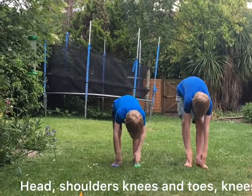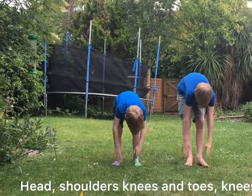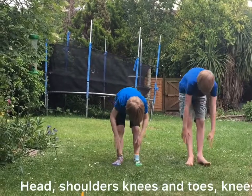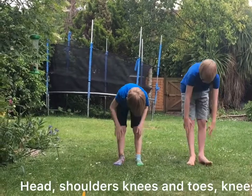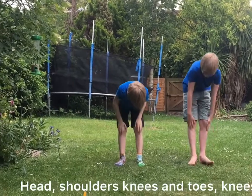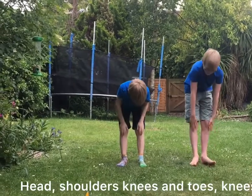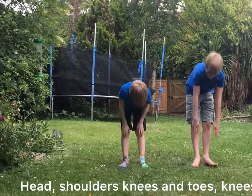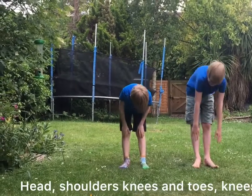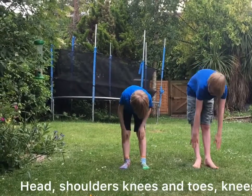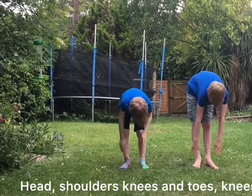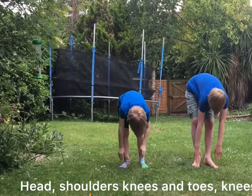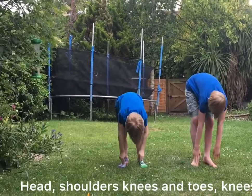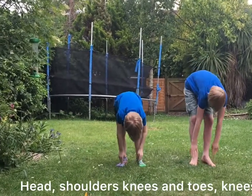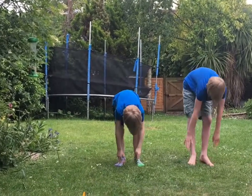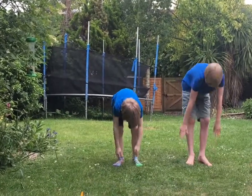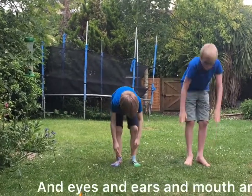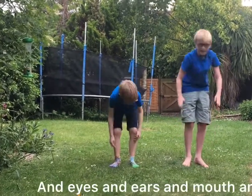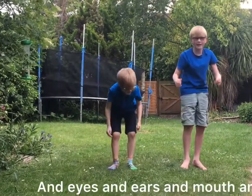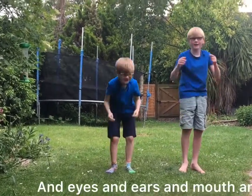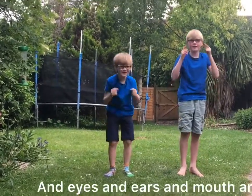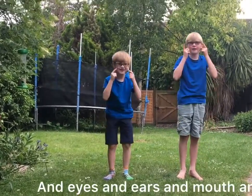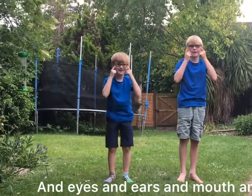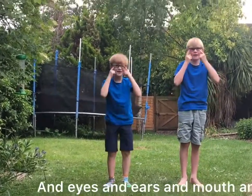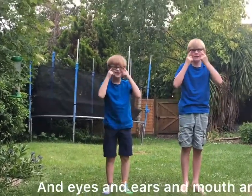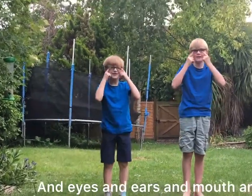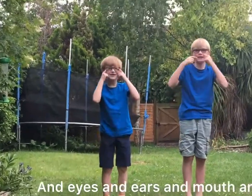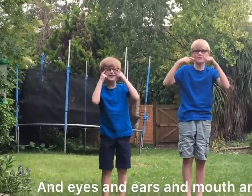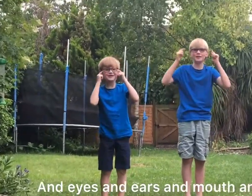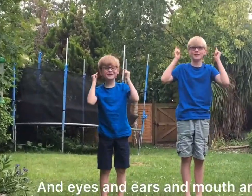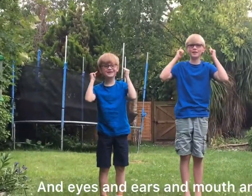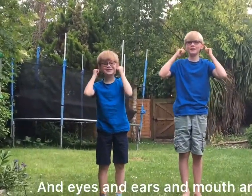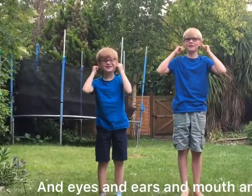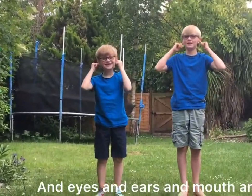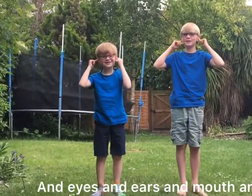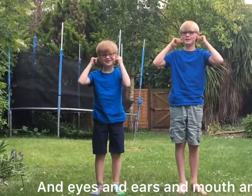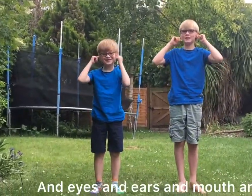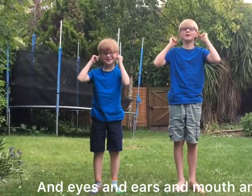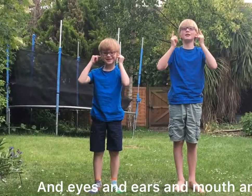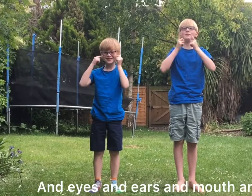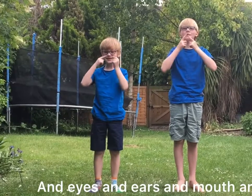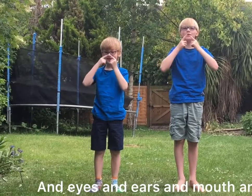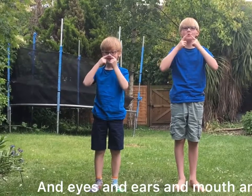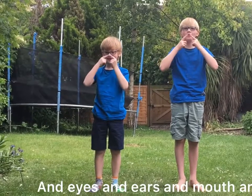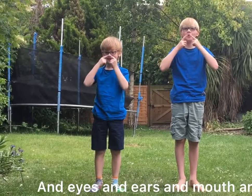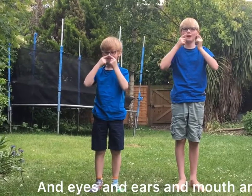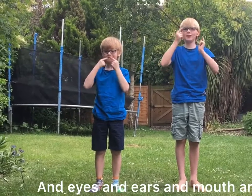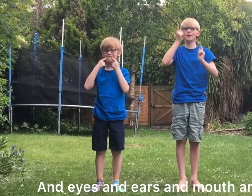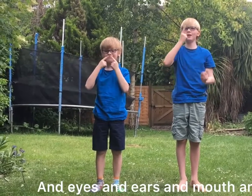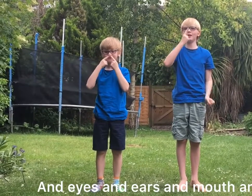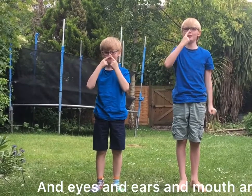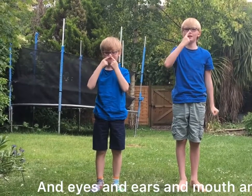toes, knees and toes. And eyes and ears and mouth and nose.